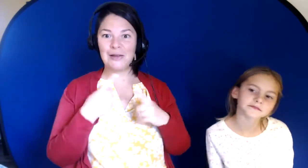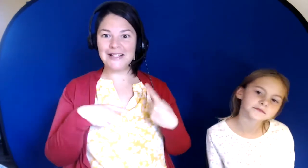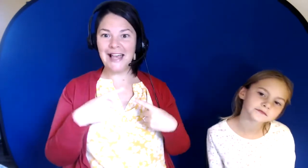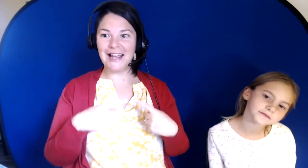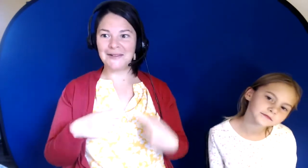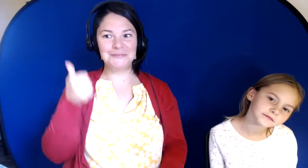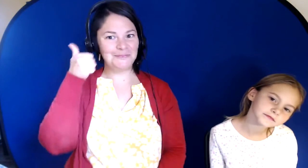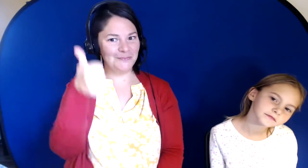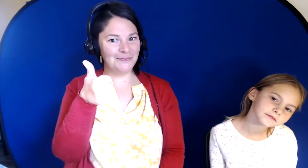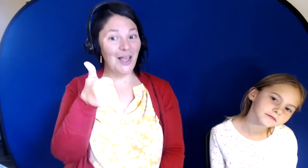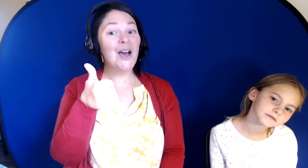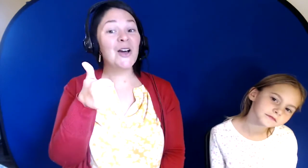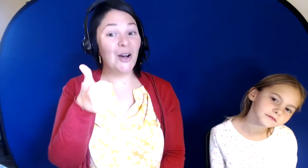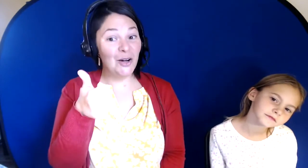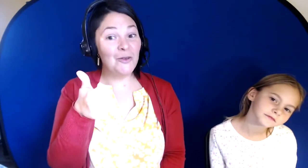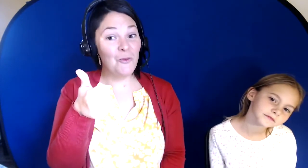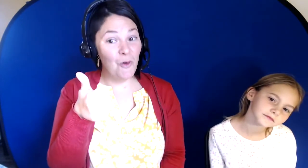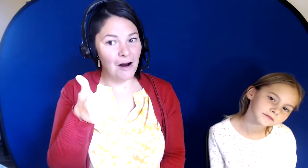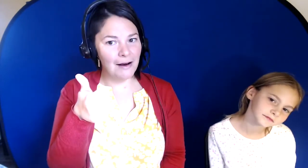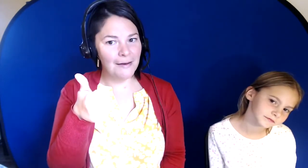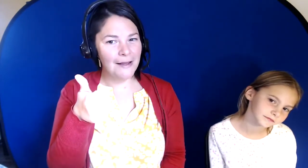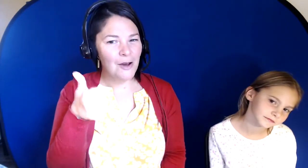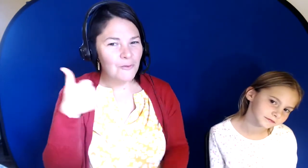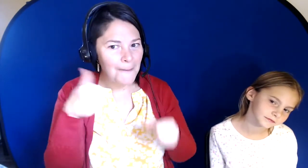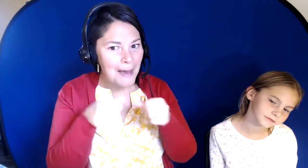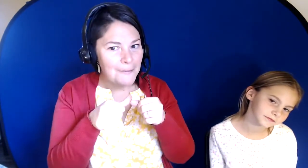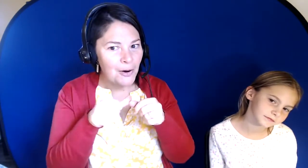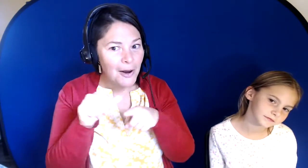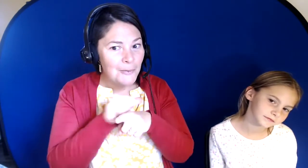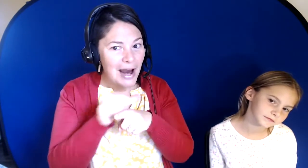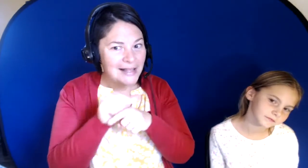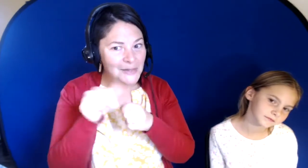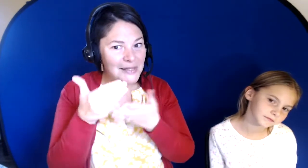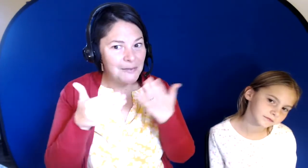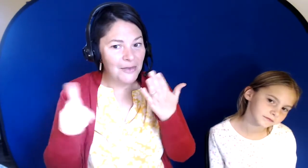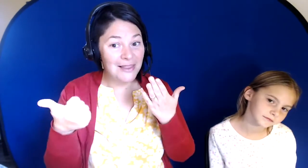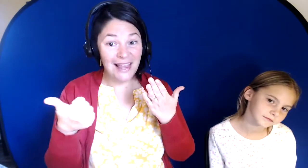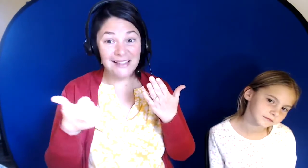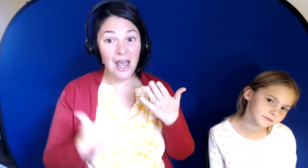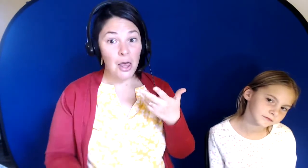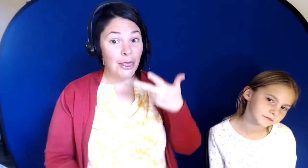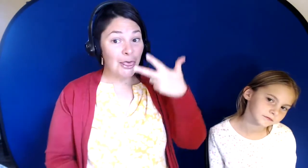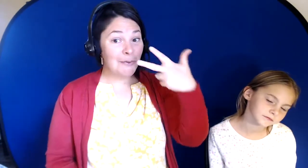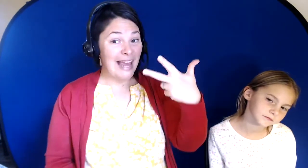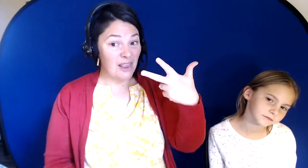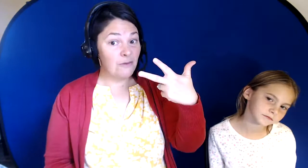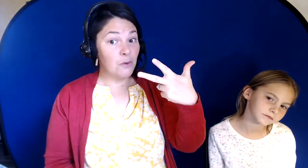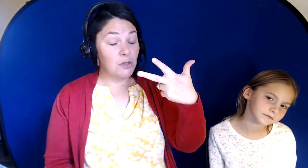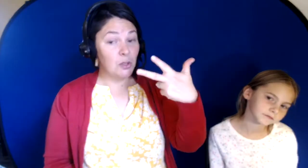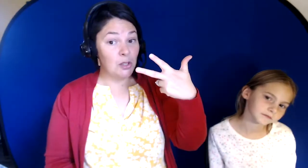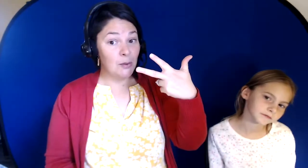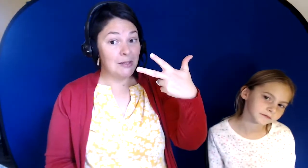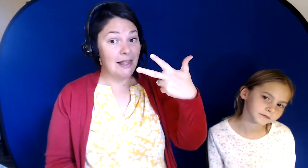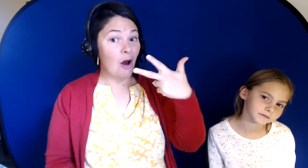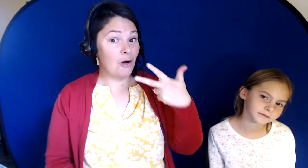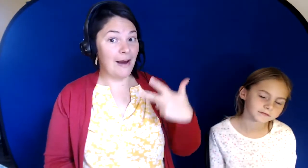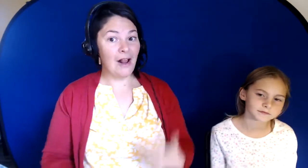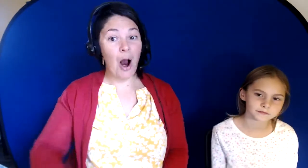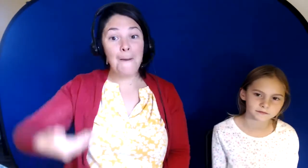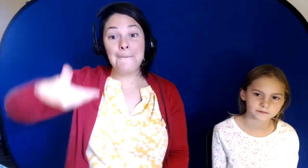signing. Good work. Remember, practice with some other things. Three other foods you could use that are great are